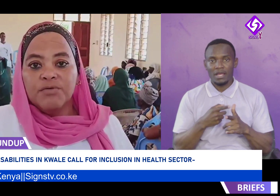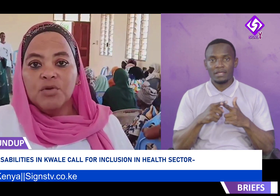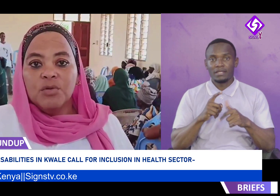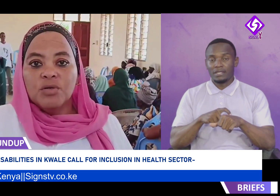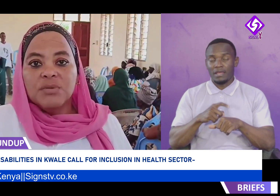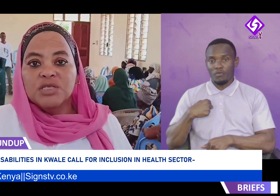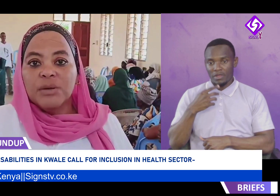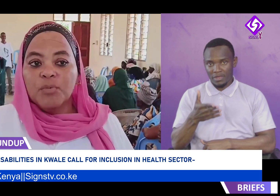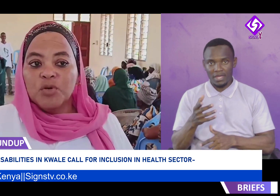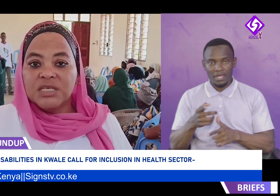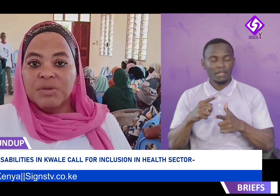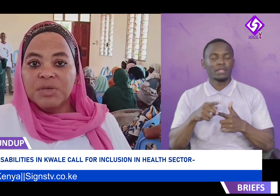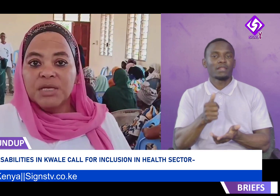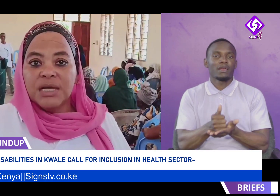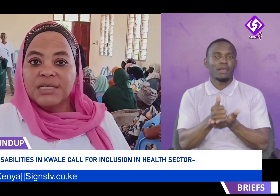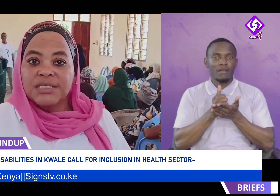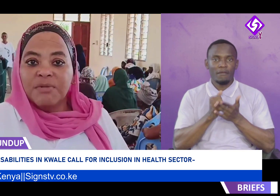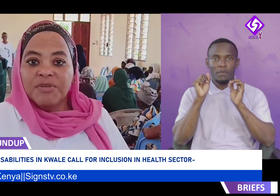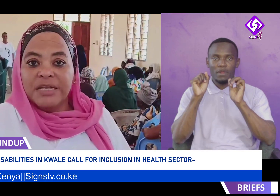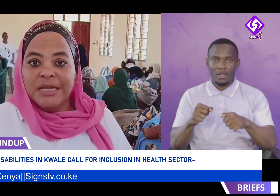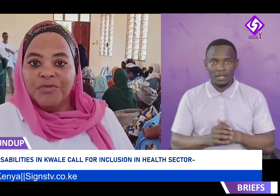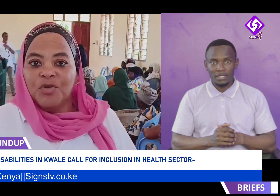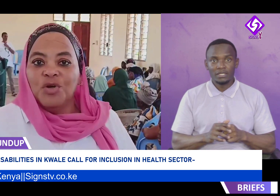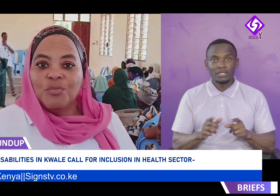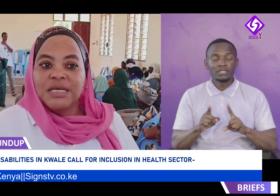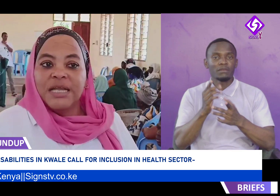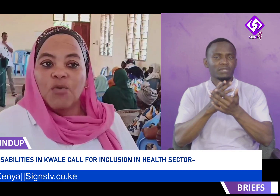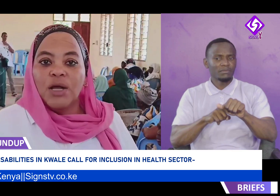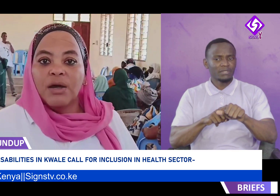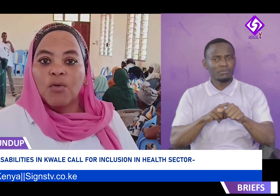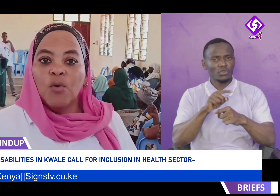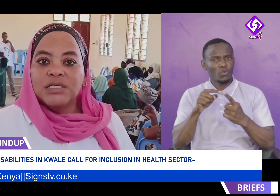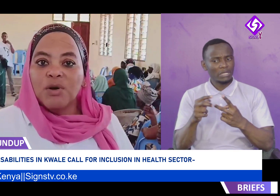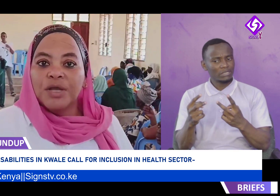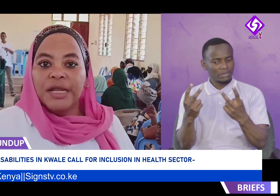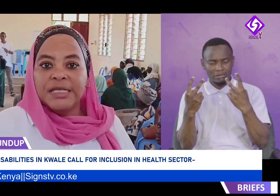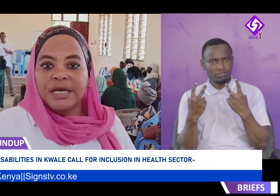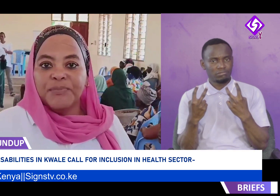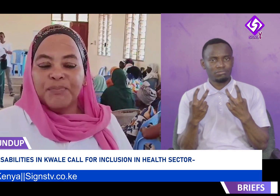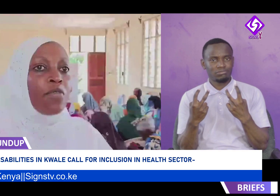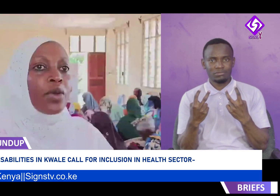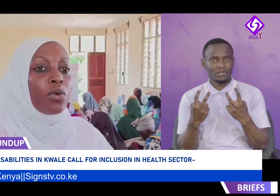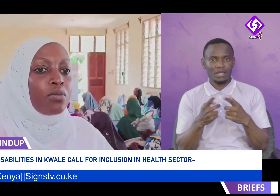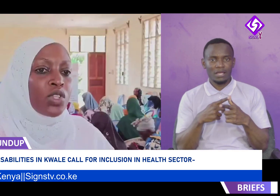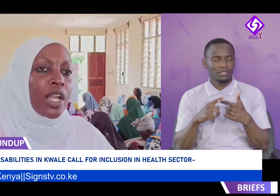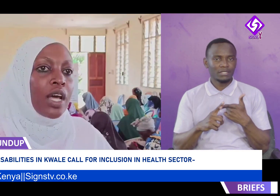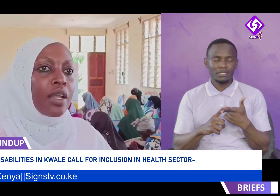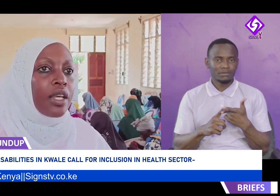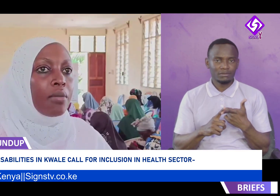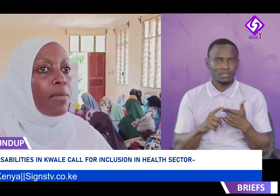walemavu, kwa sababu nitakapomuuliza mimi akinitizama vile nilivyo basi anakuwa na uwazi wa kunieleza. Kwa mfano msichana ni